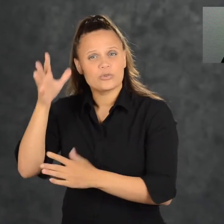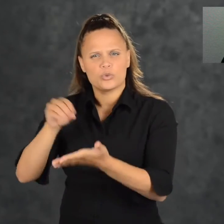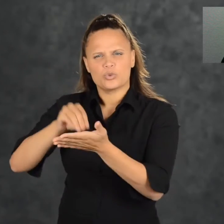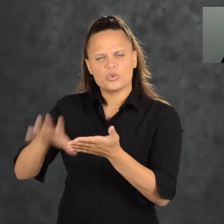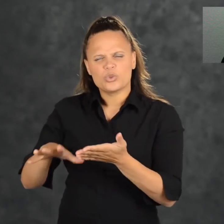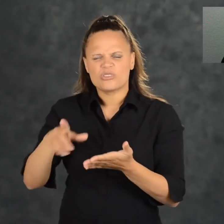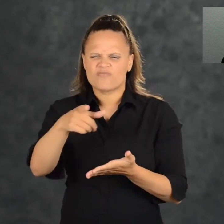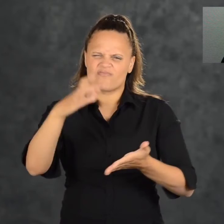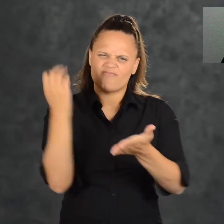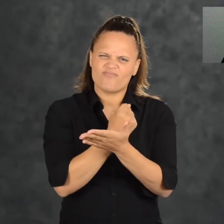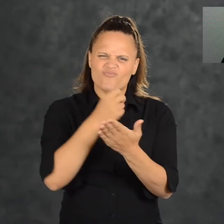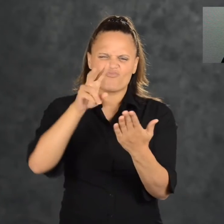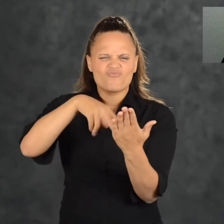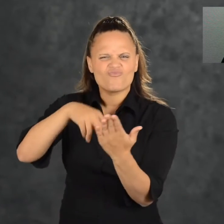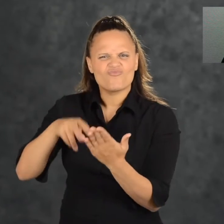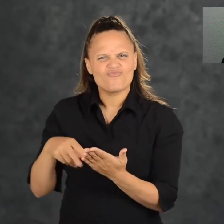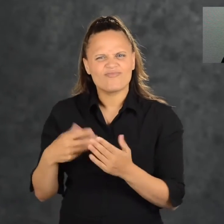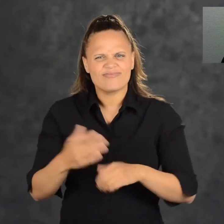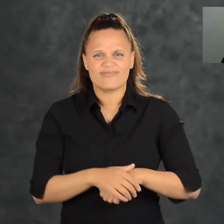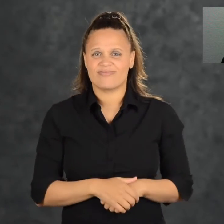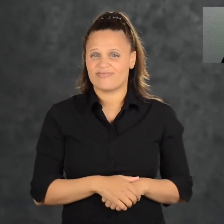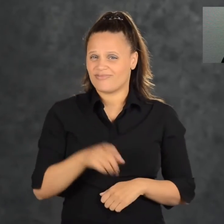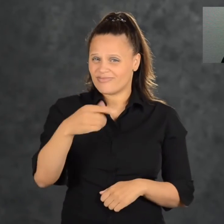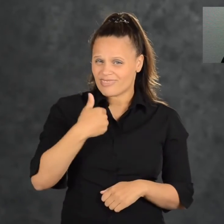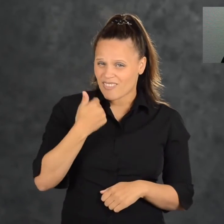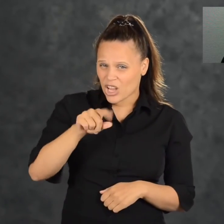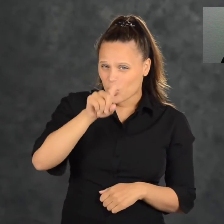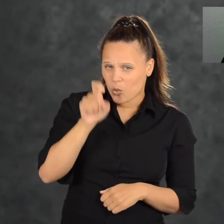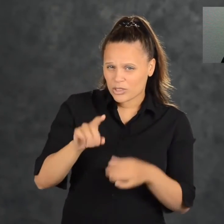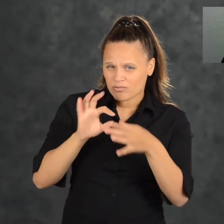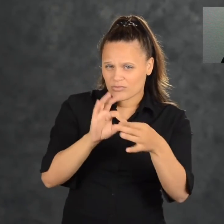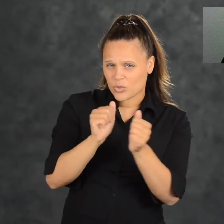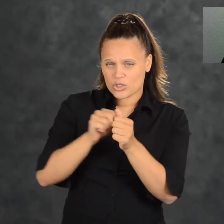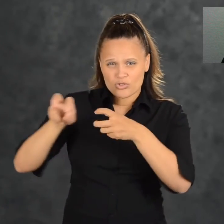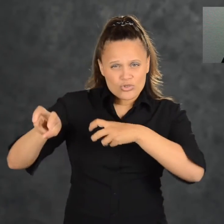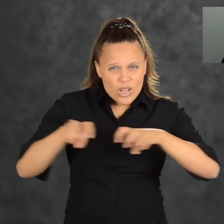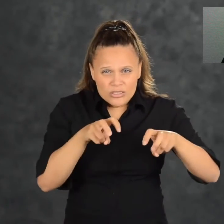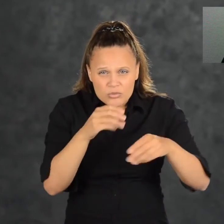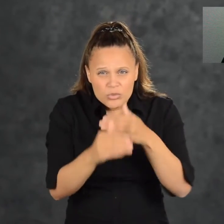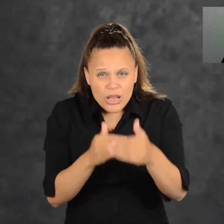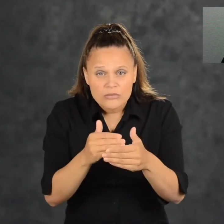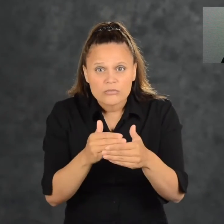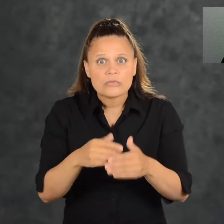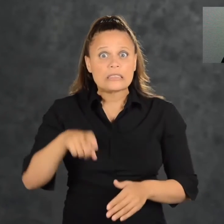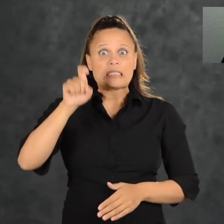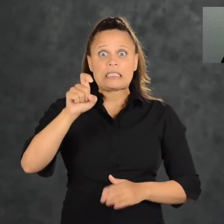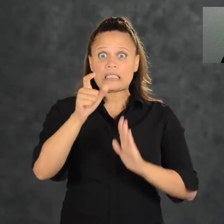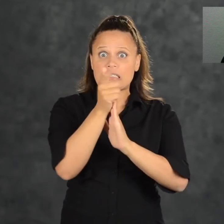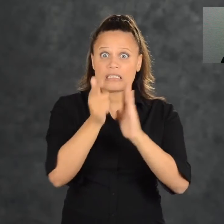lawyers, educational advocacy. It's very good resources for parents and students to take advantage of. If you